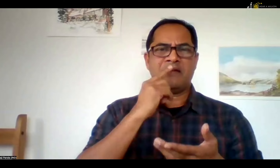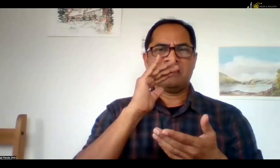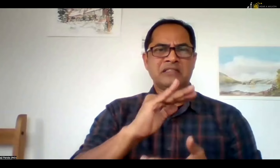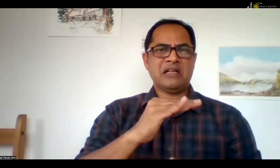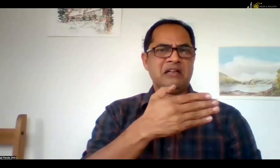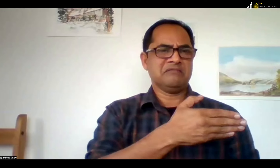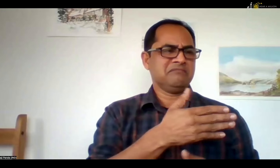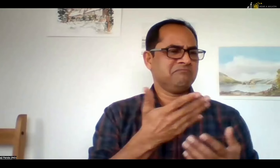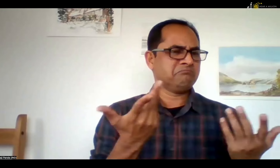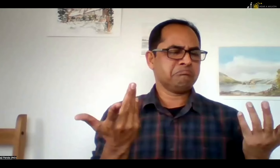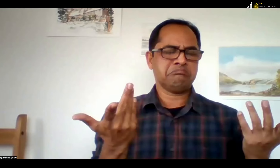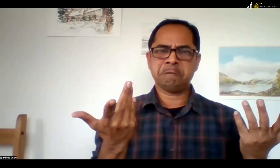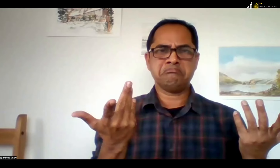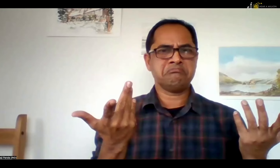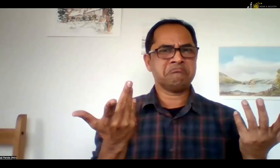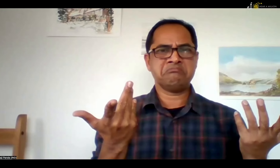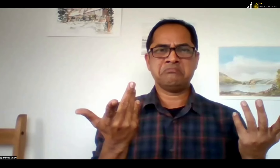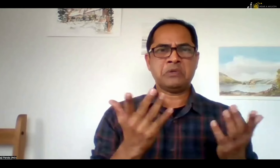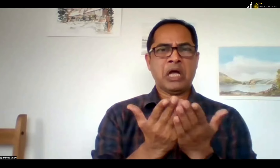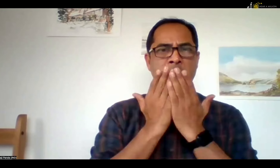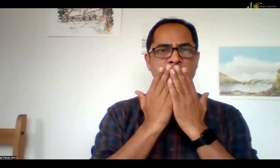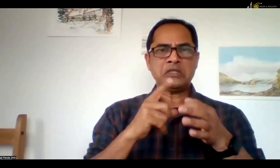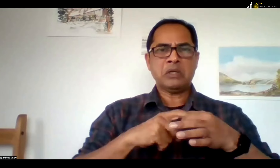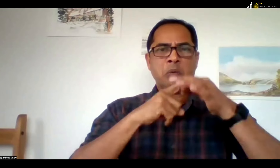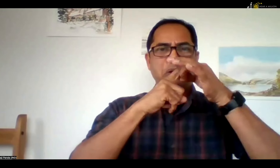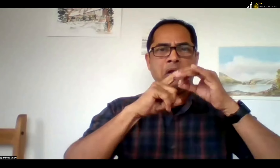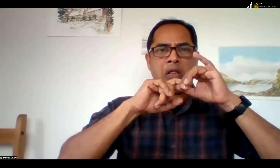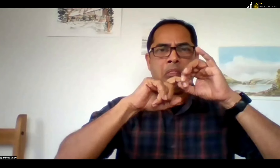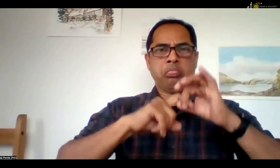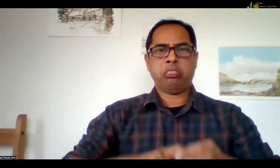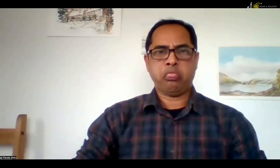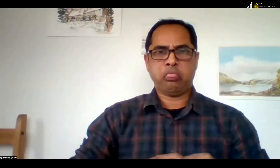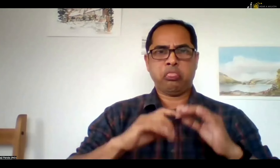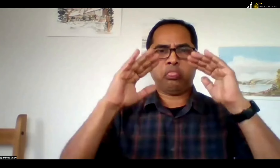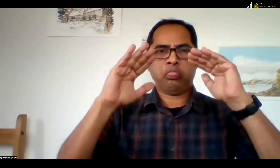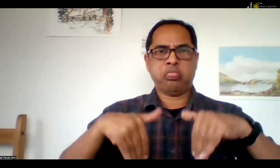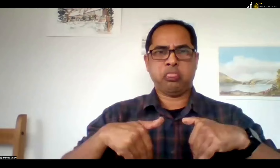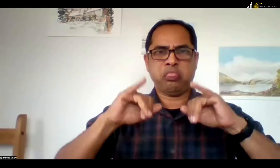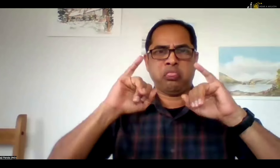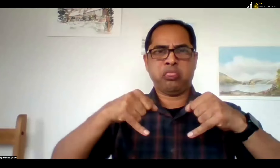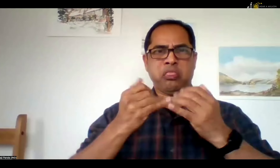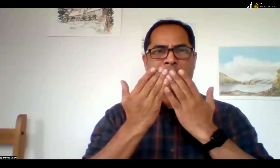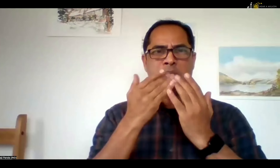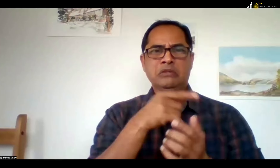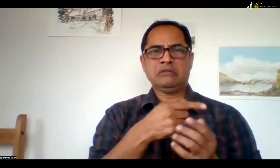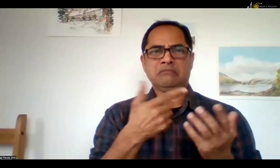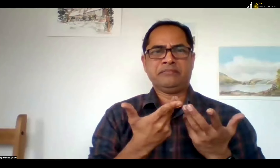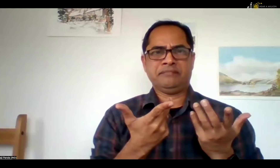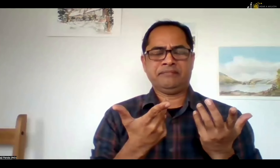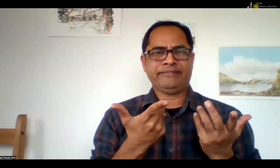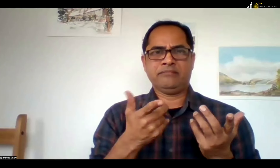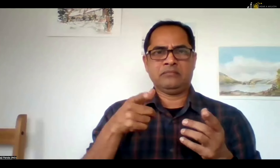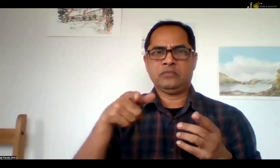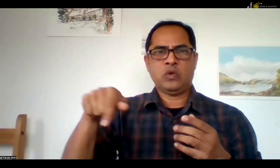America, the courts, they have spoken about a petition where a mother